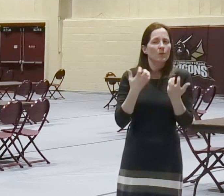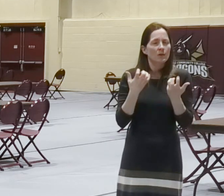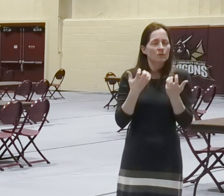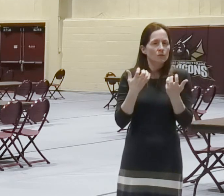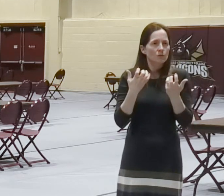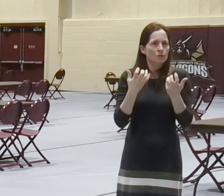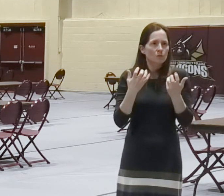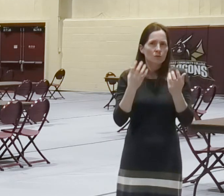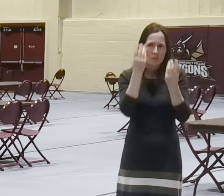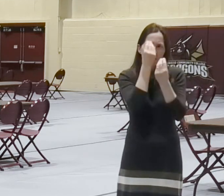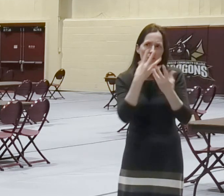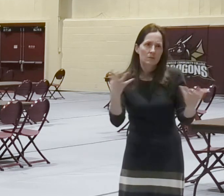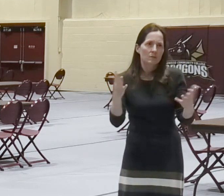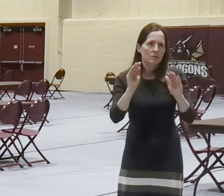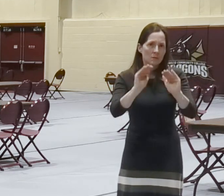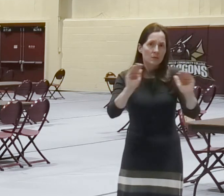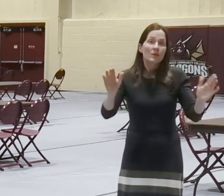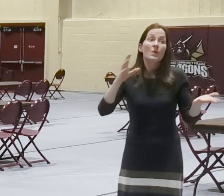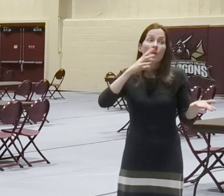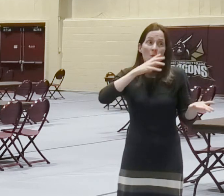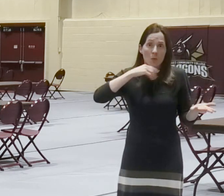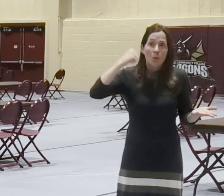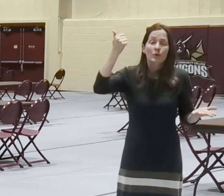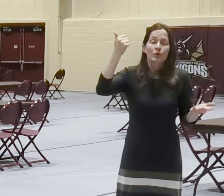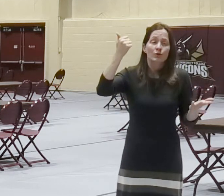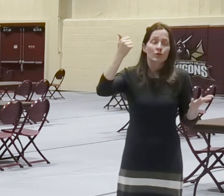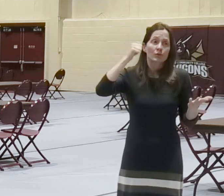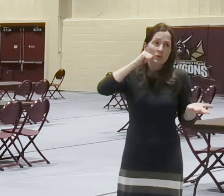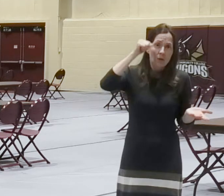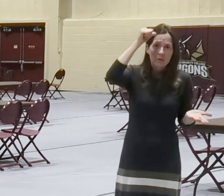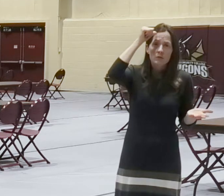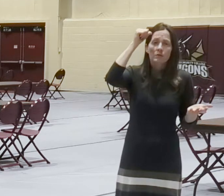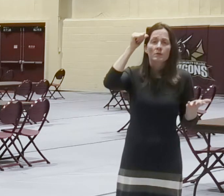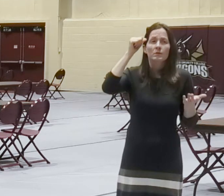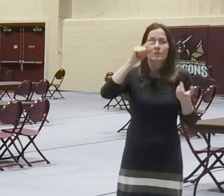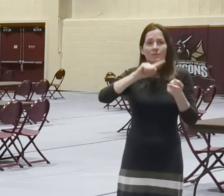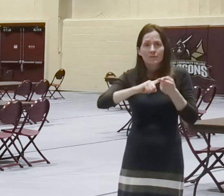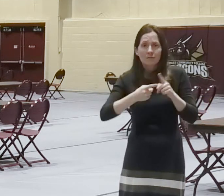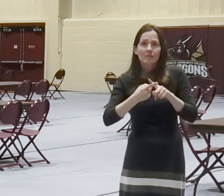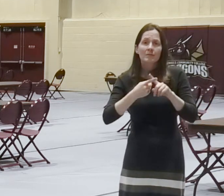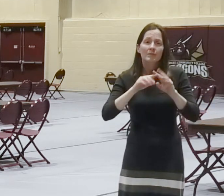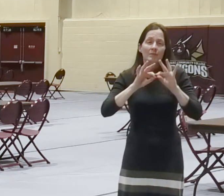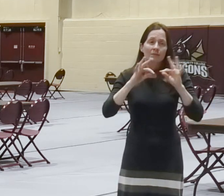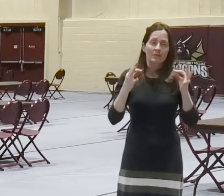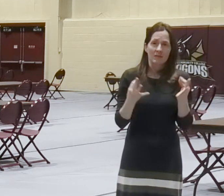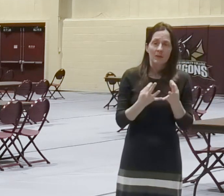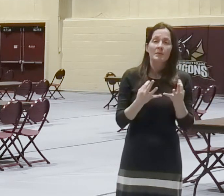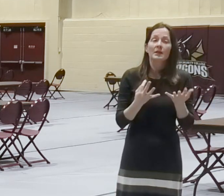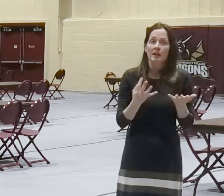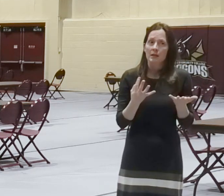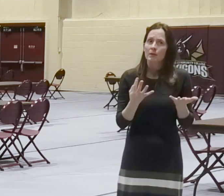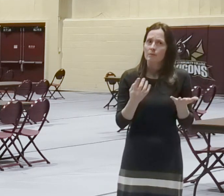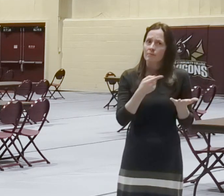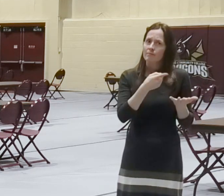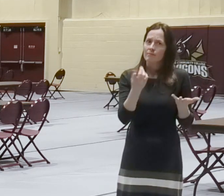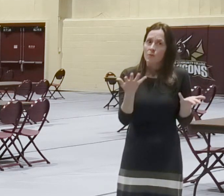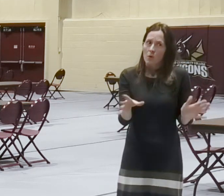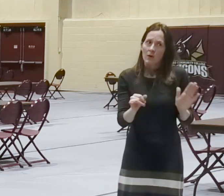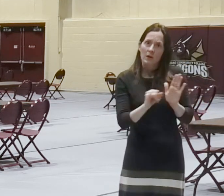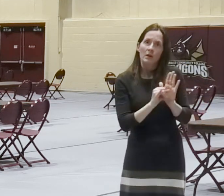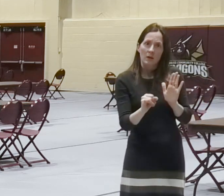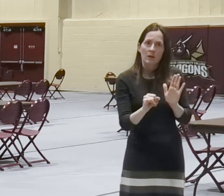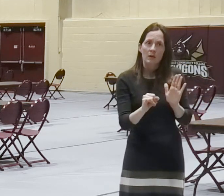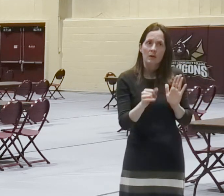neighbors, friends, and family members who have been identified as a priority in this